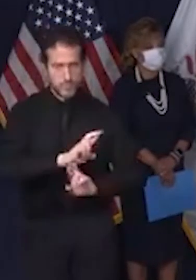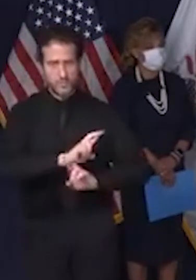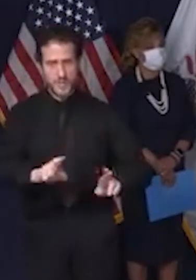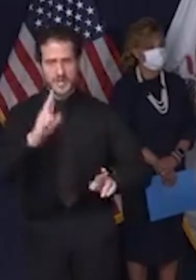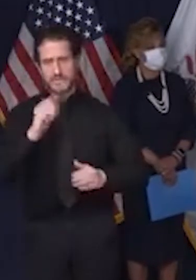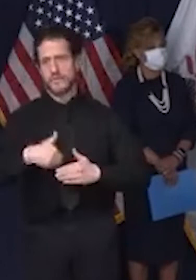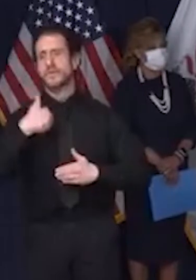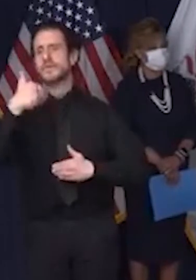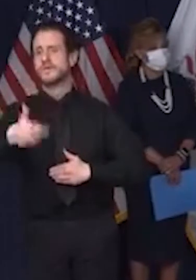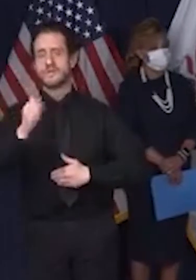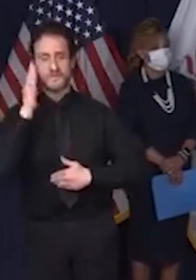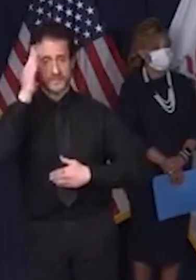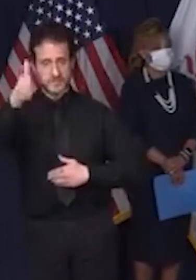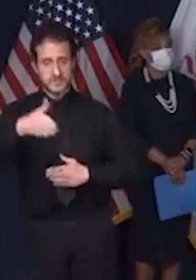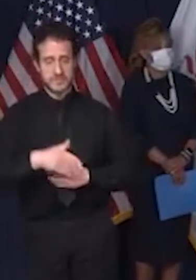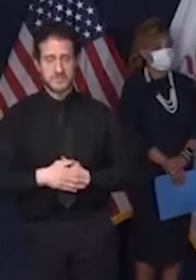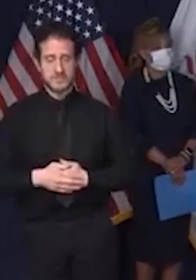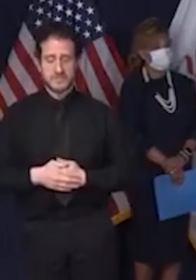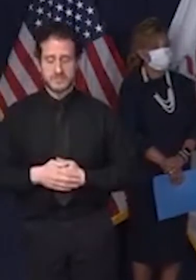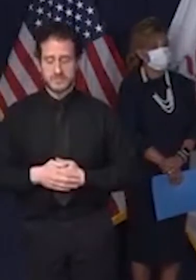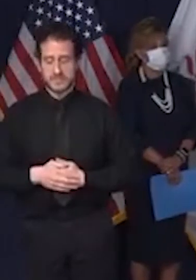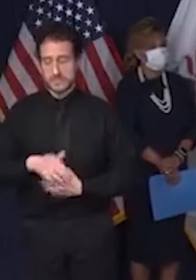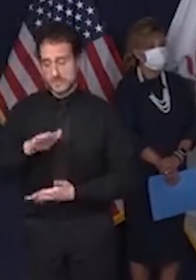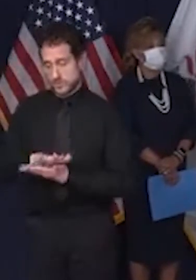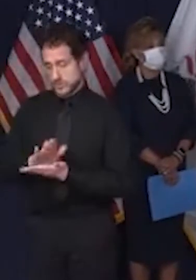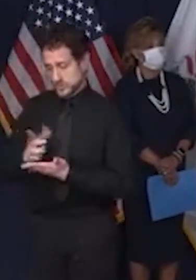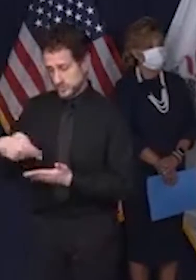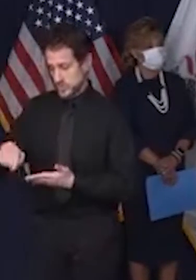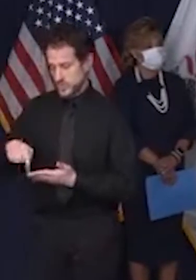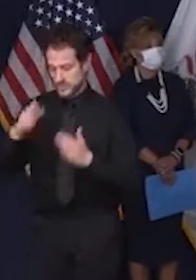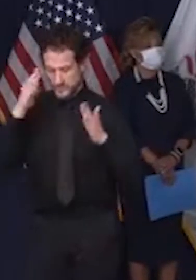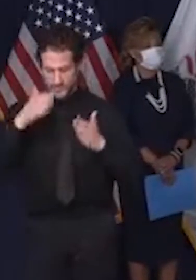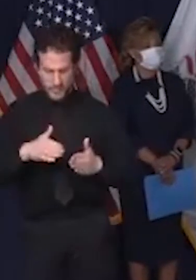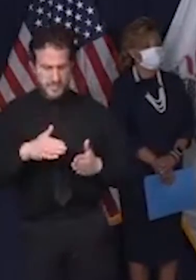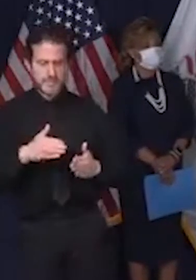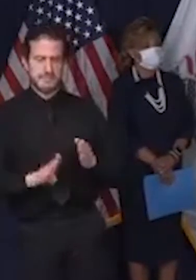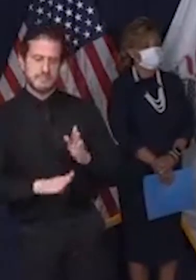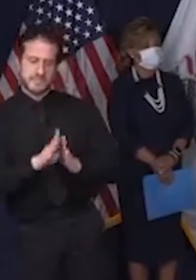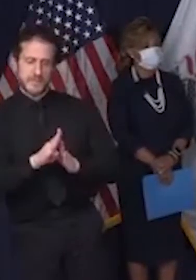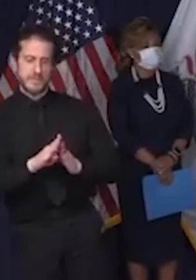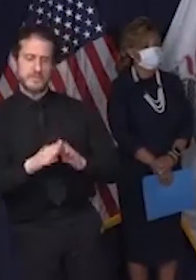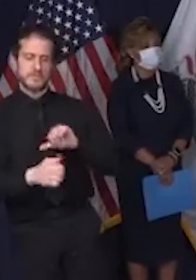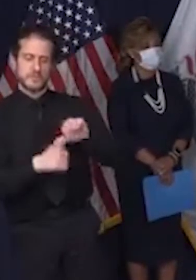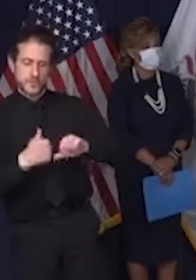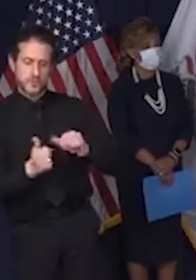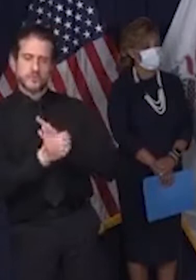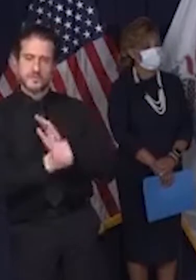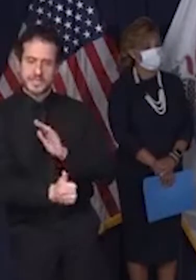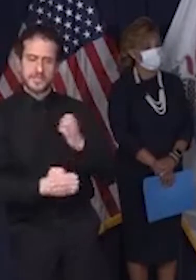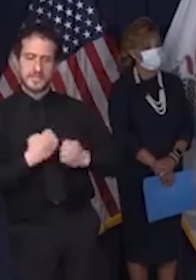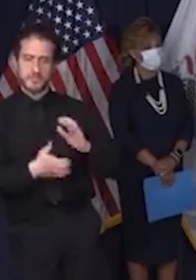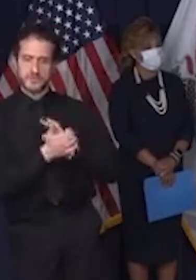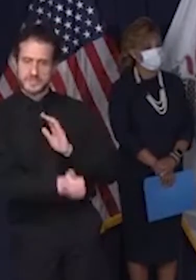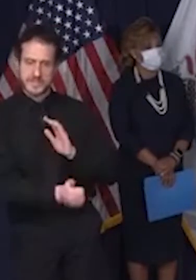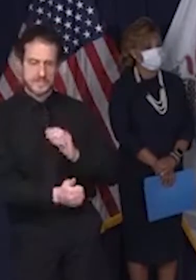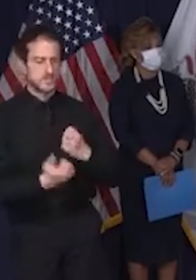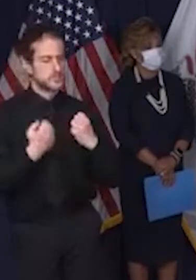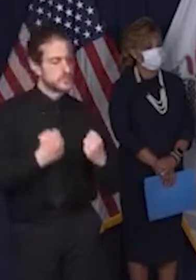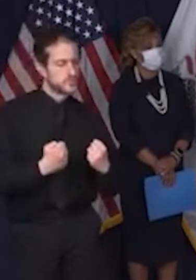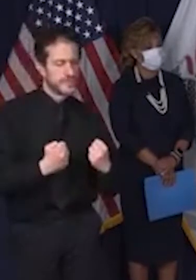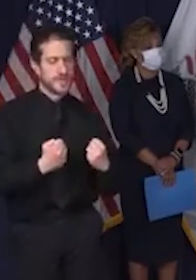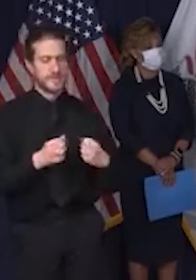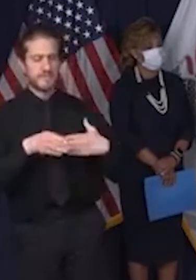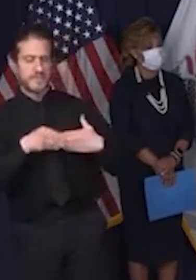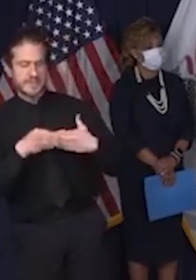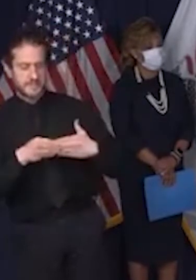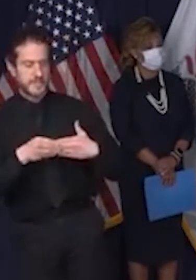next. Our schools focus on social and emotional skills like resiliency, empathy, and adaptability